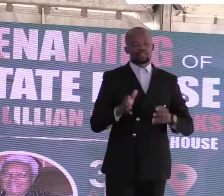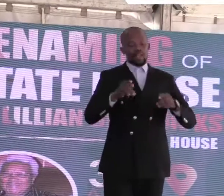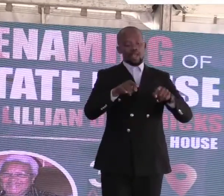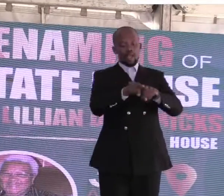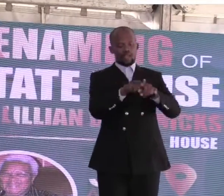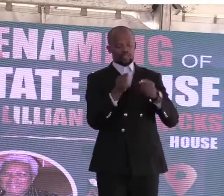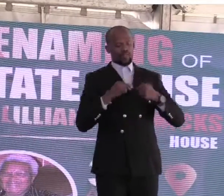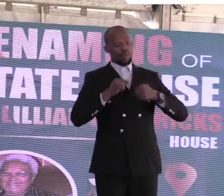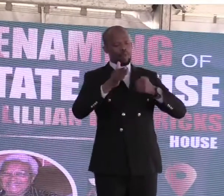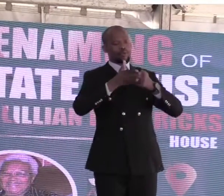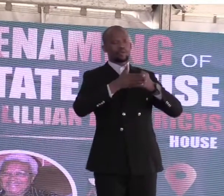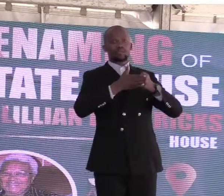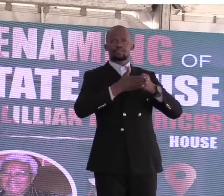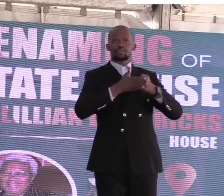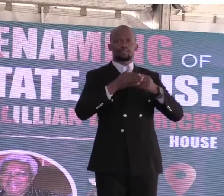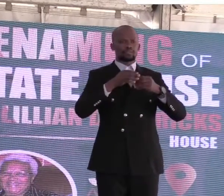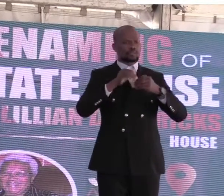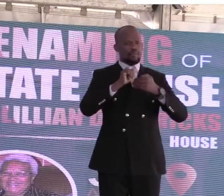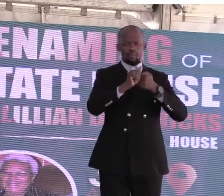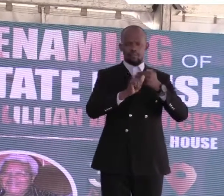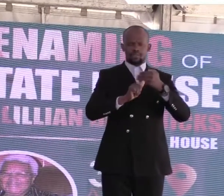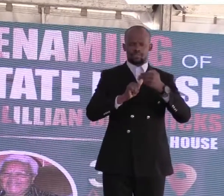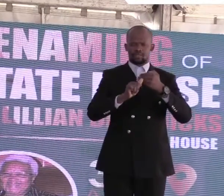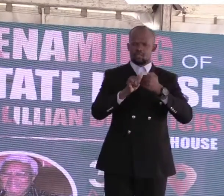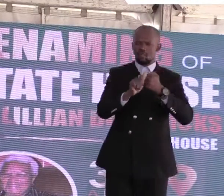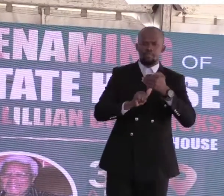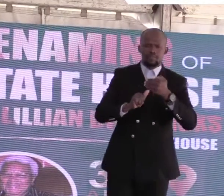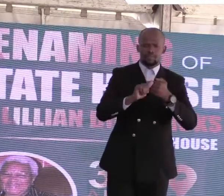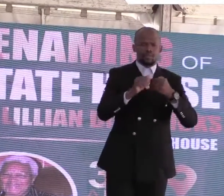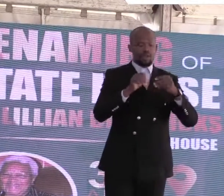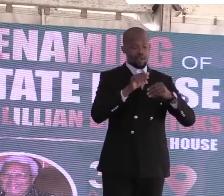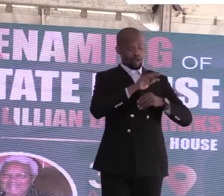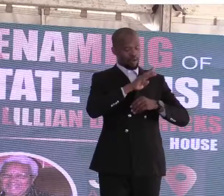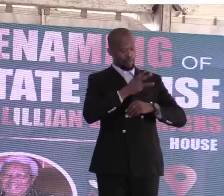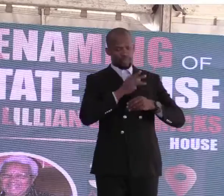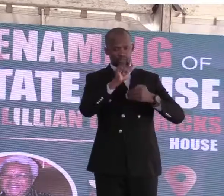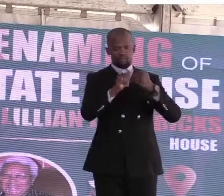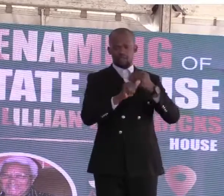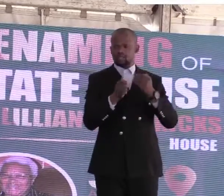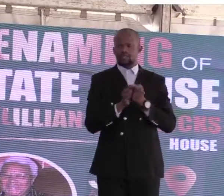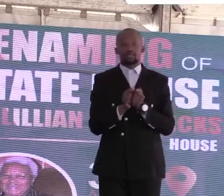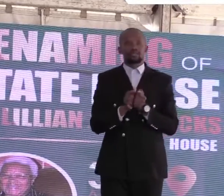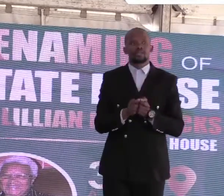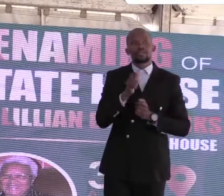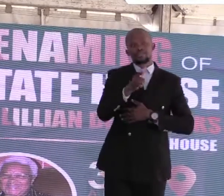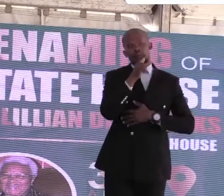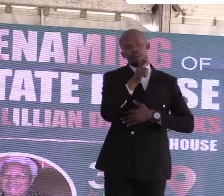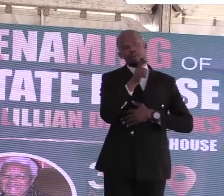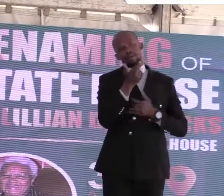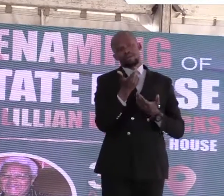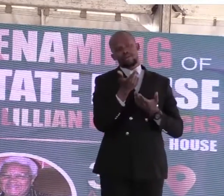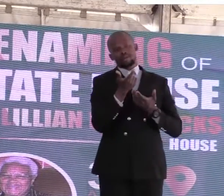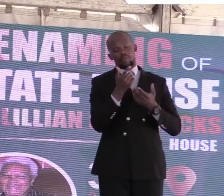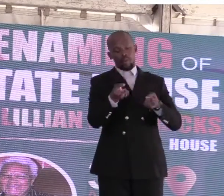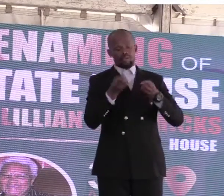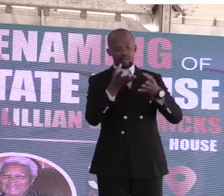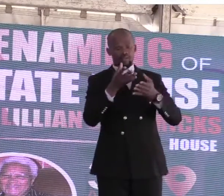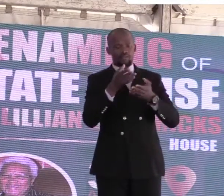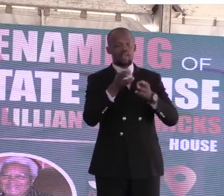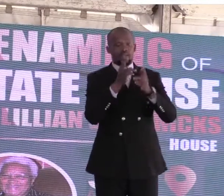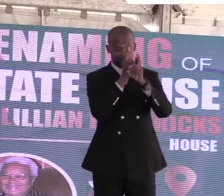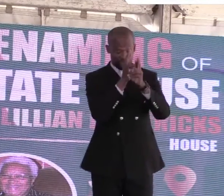Month. Umsitho wokuthiya ngokutsha kwendlu yombuso sikwanika